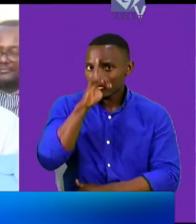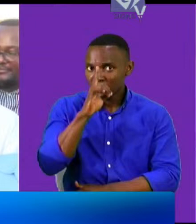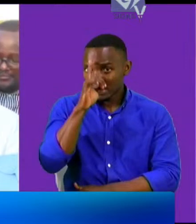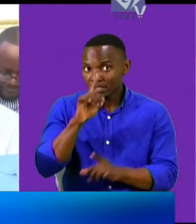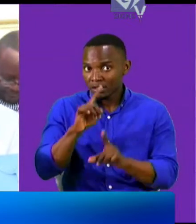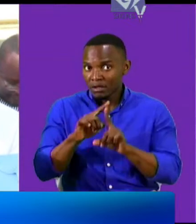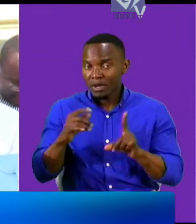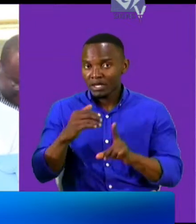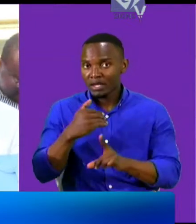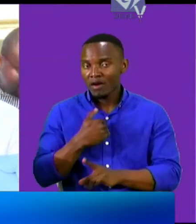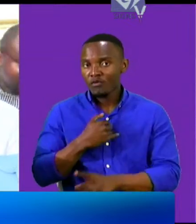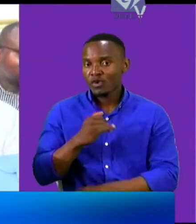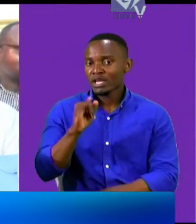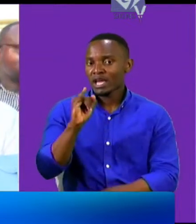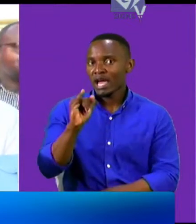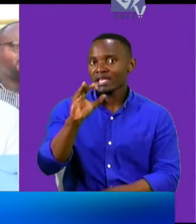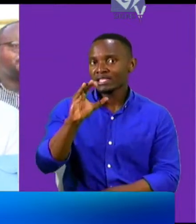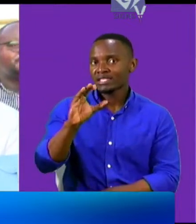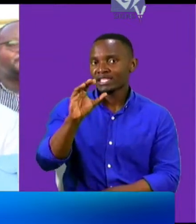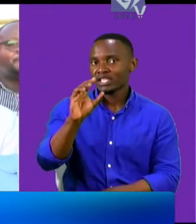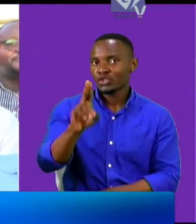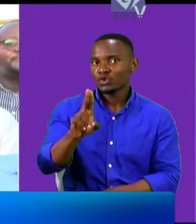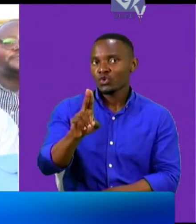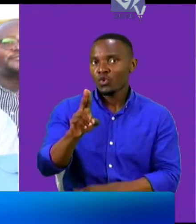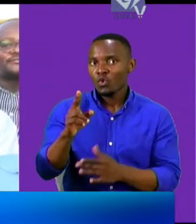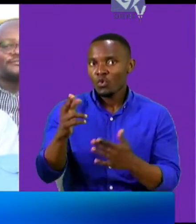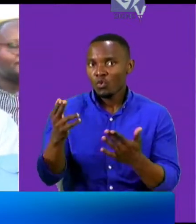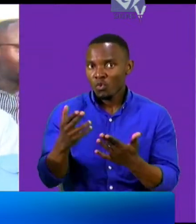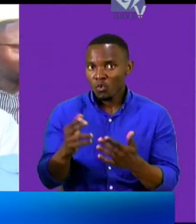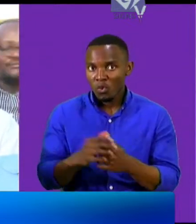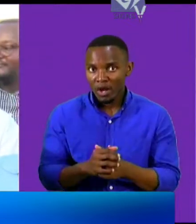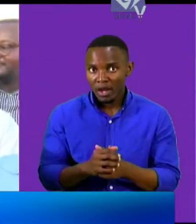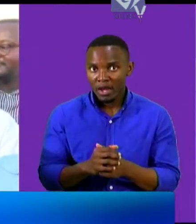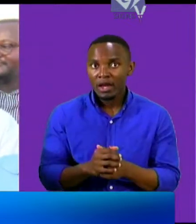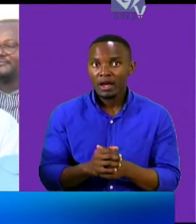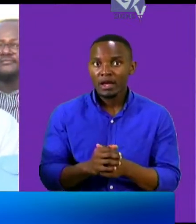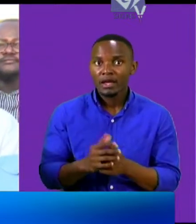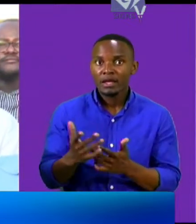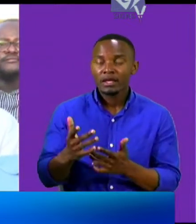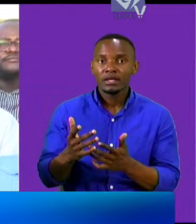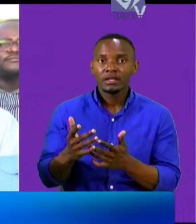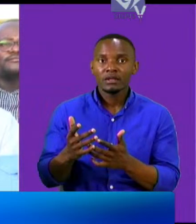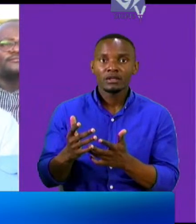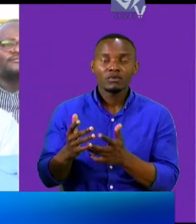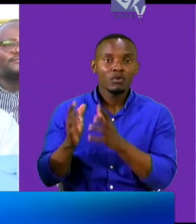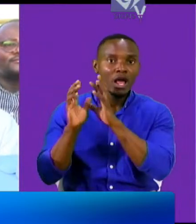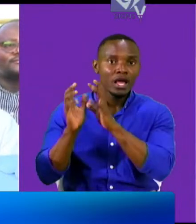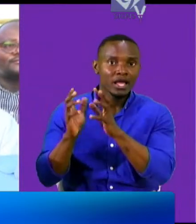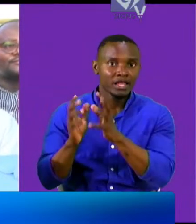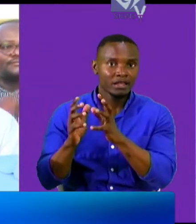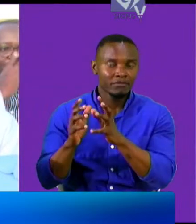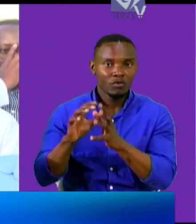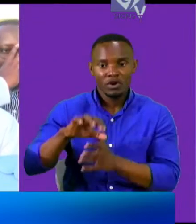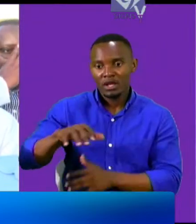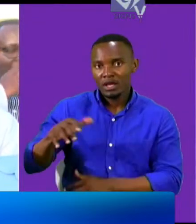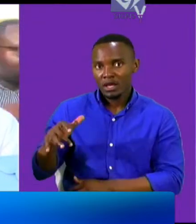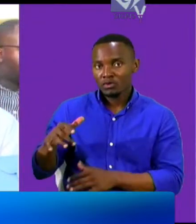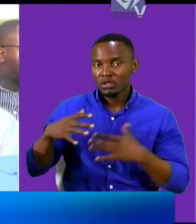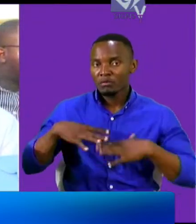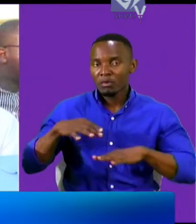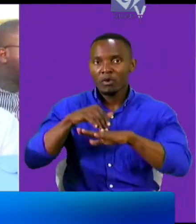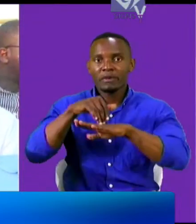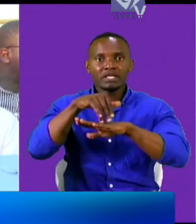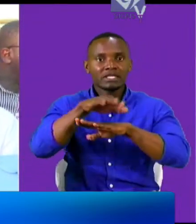an ICU in Kilifi County. So people were being referred all the way from Tana River, from Lamu, and from